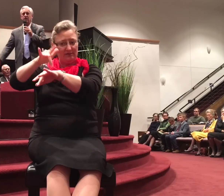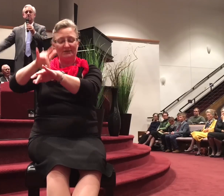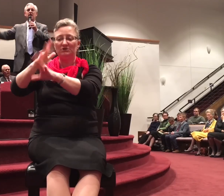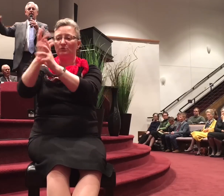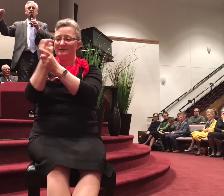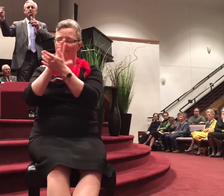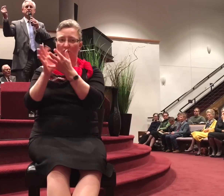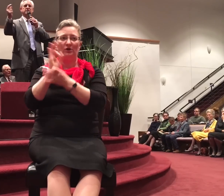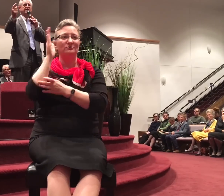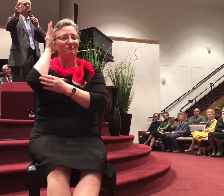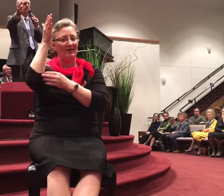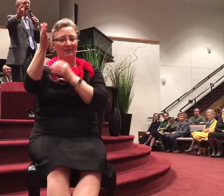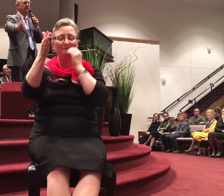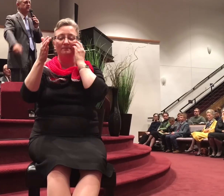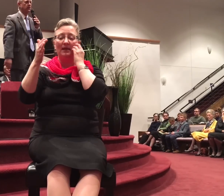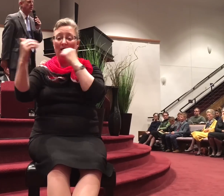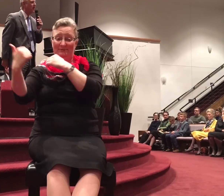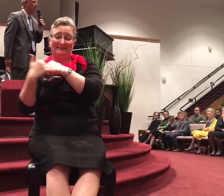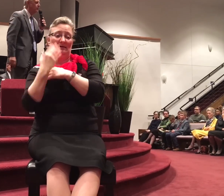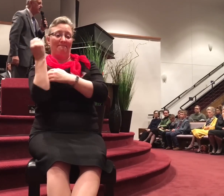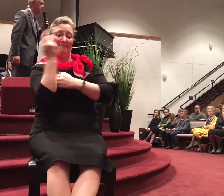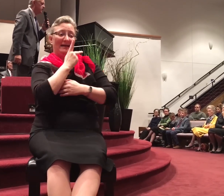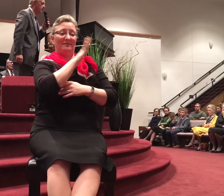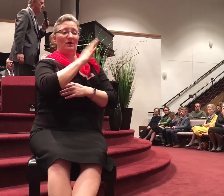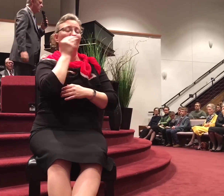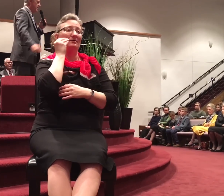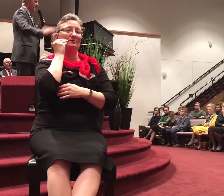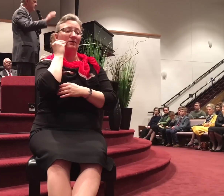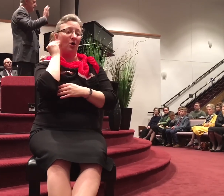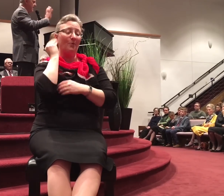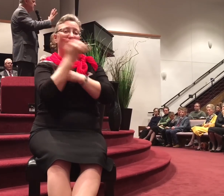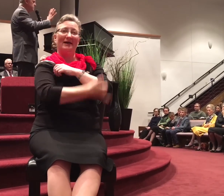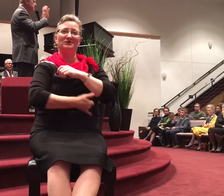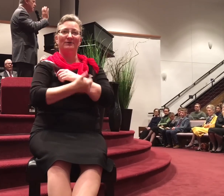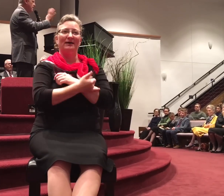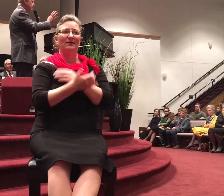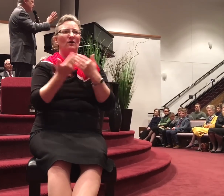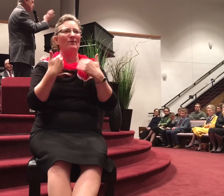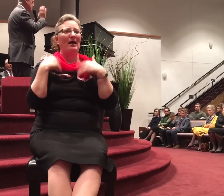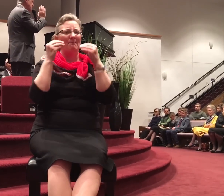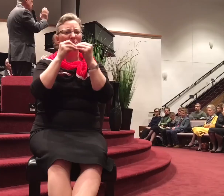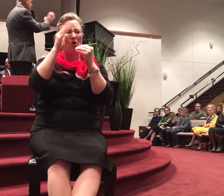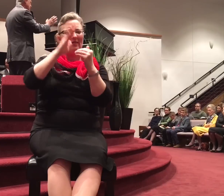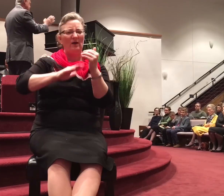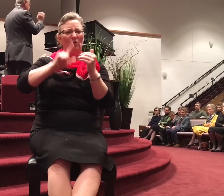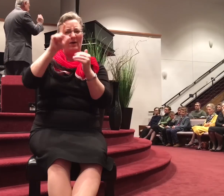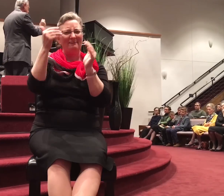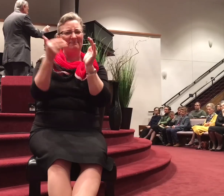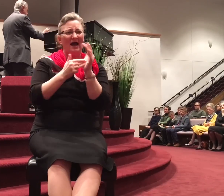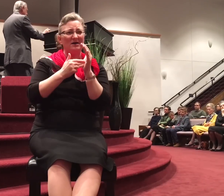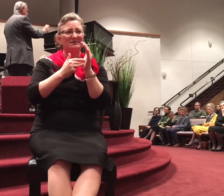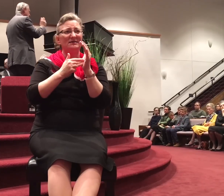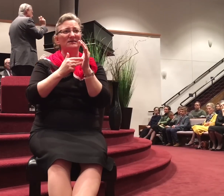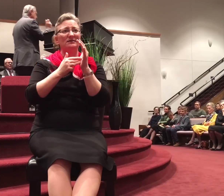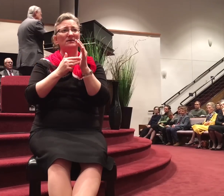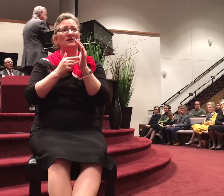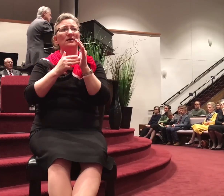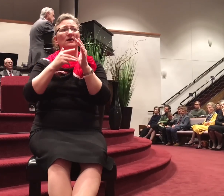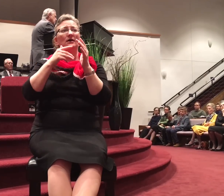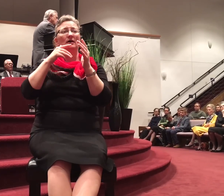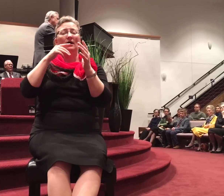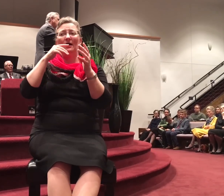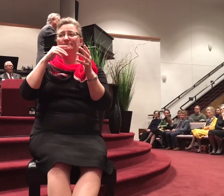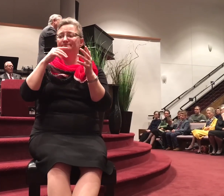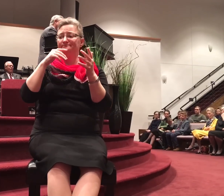the Holy Ghost, and we will send them back into their home country. We had 1,000 converts in the Middle East last year by